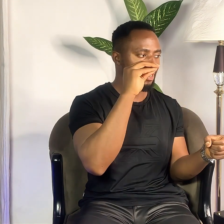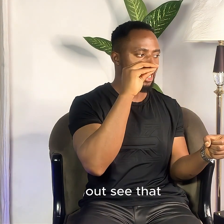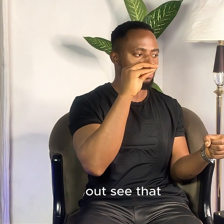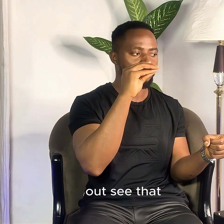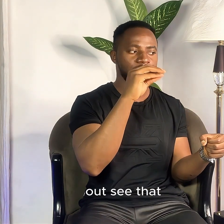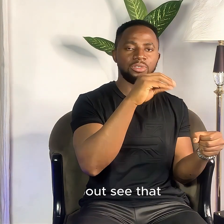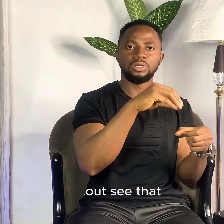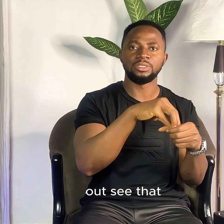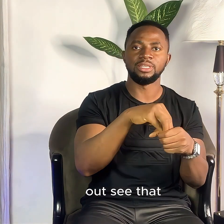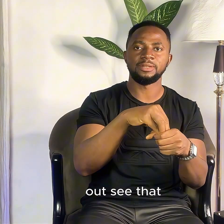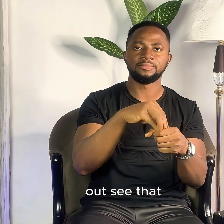Out. See that?